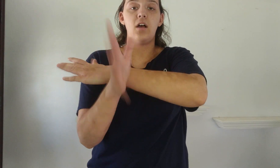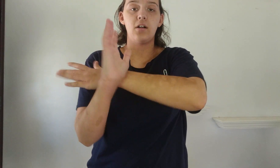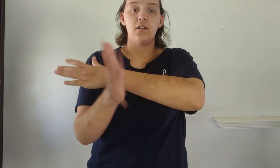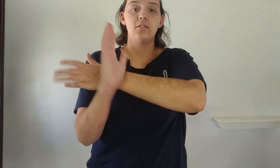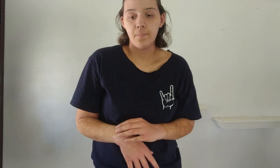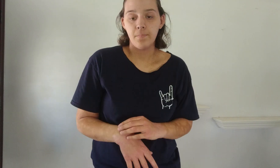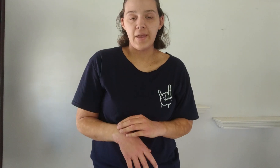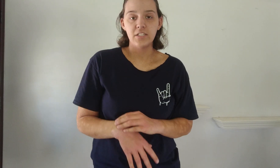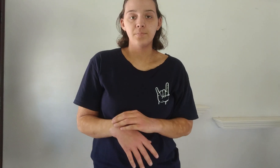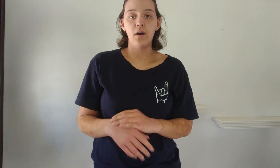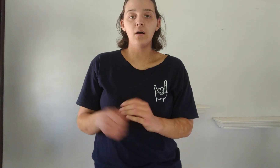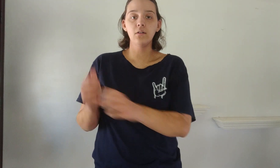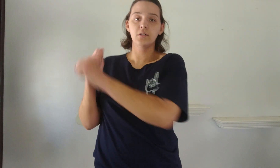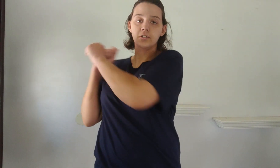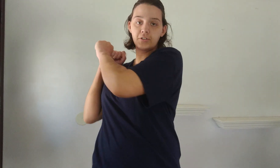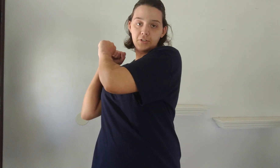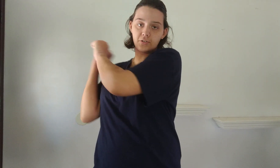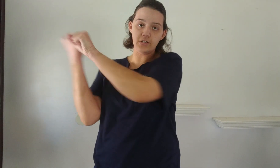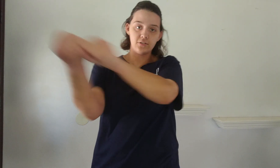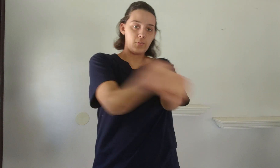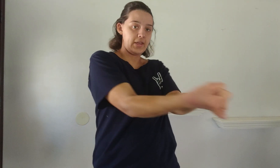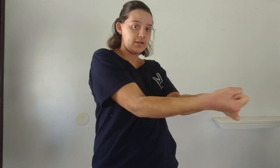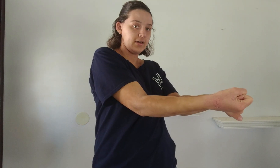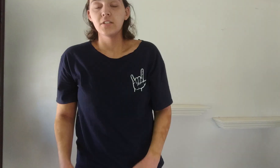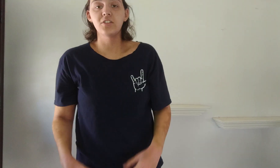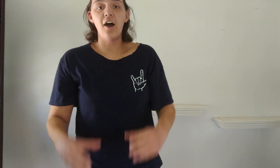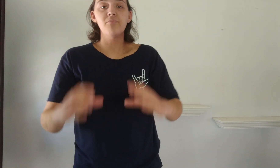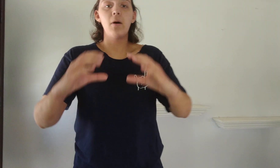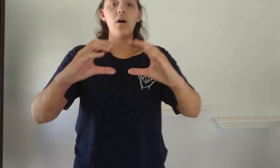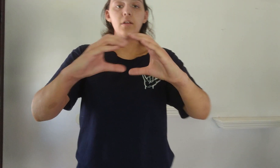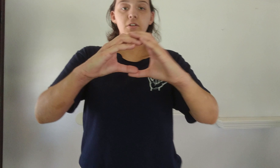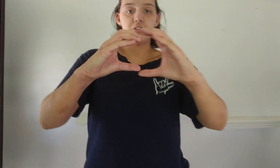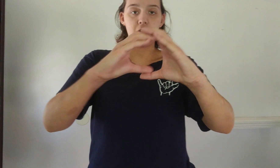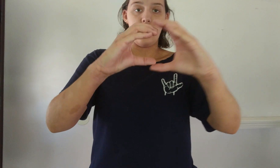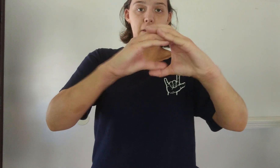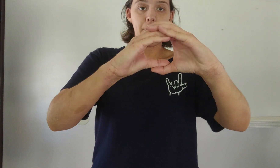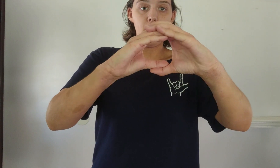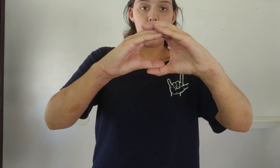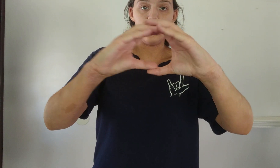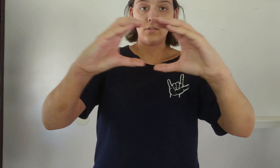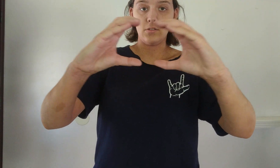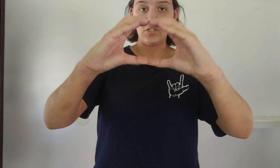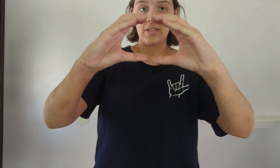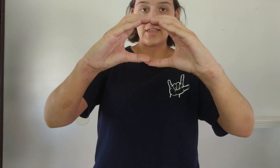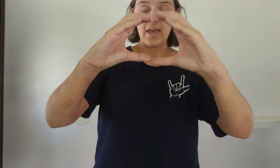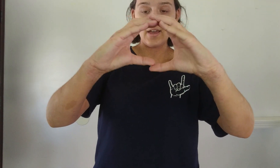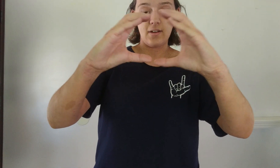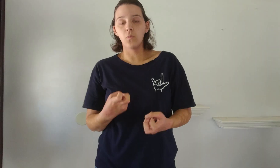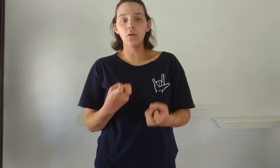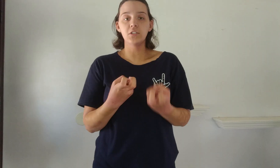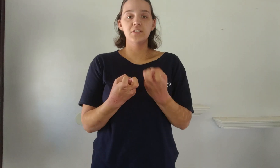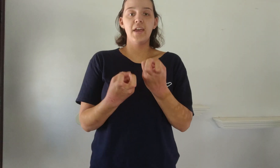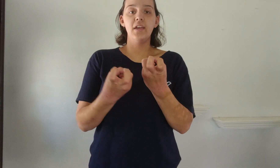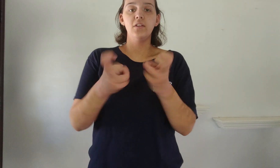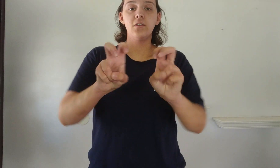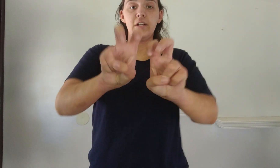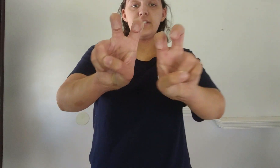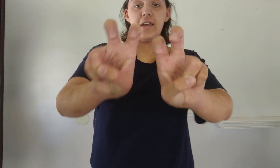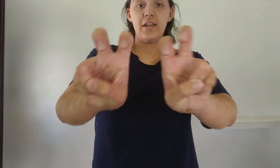Soccer. Baseball, you're just going to swing. Softball, you're just going to make a ball. just like that. Roller skate, you're going to take